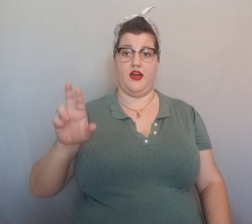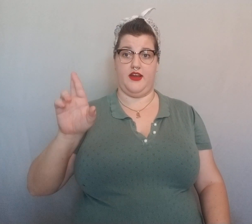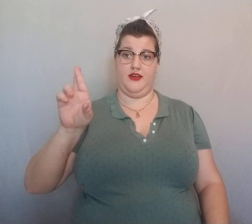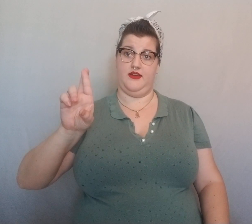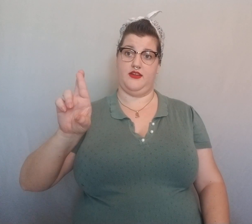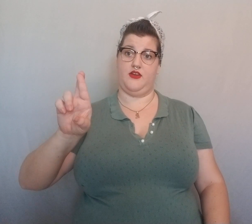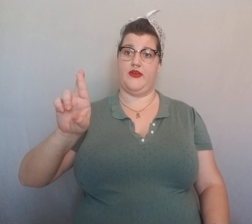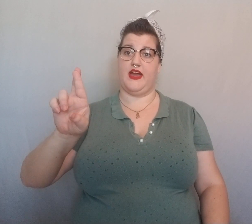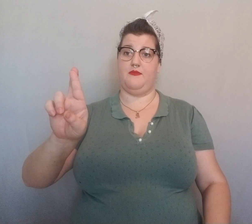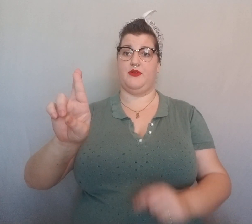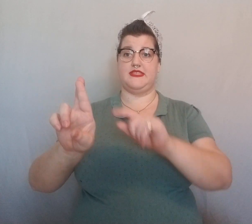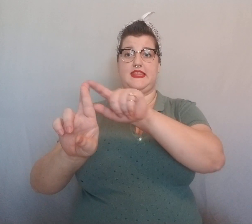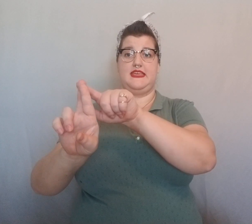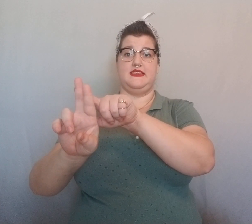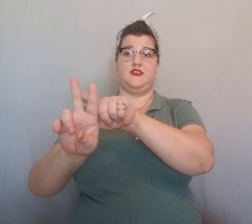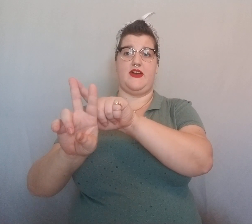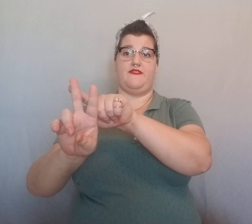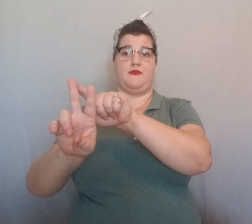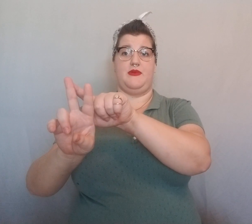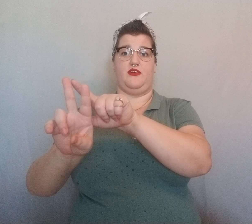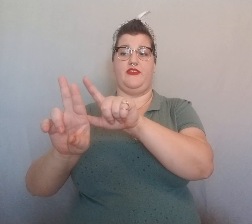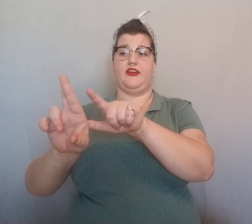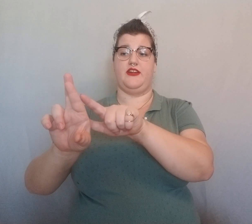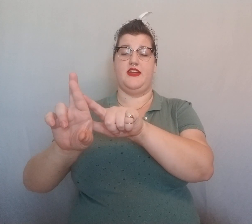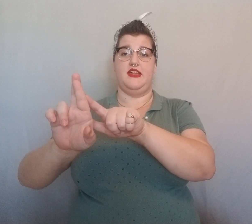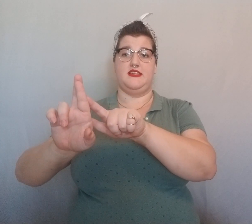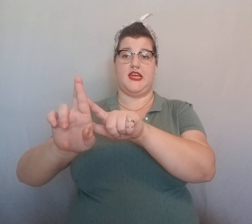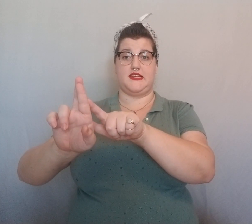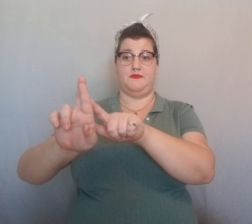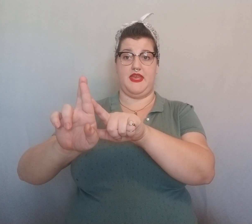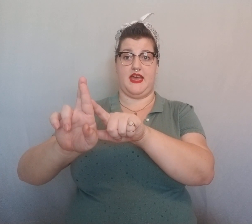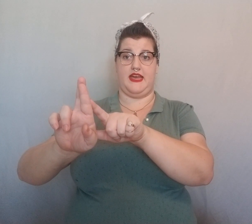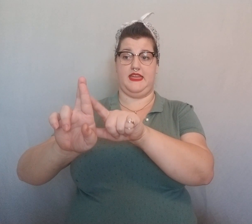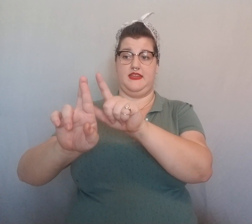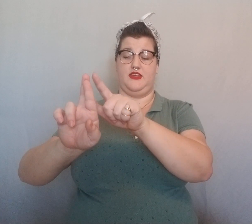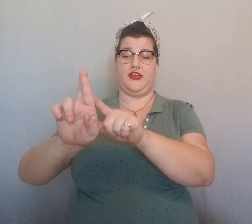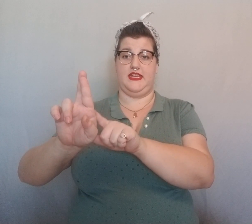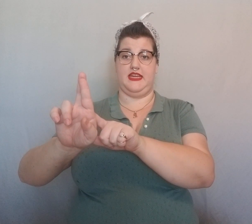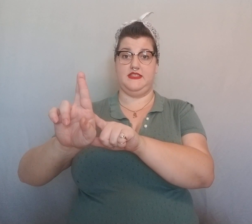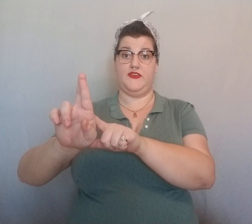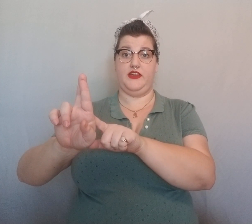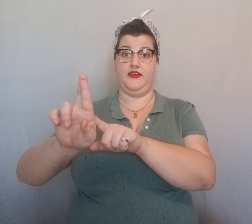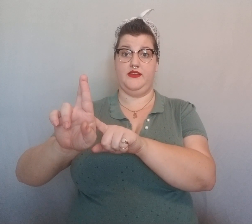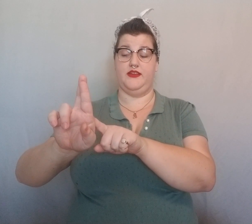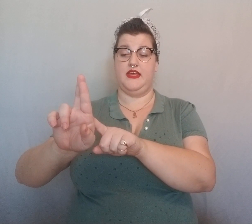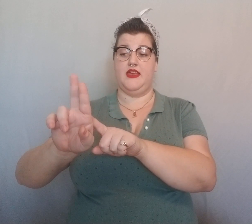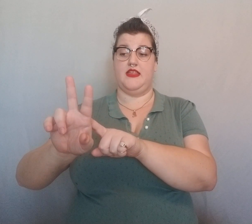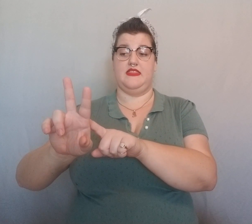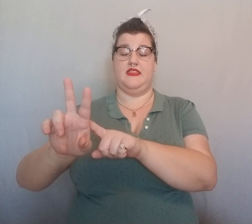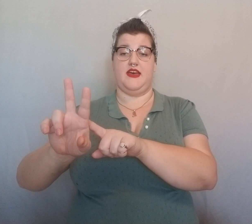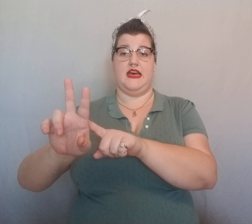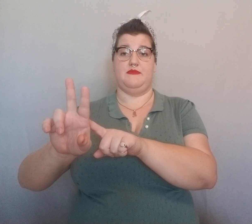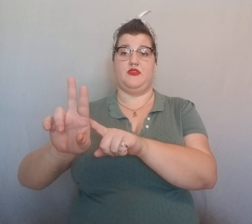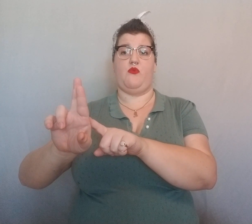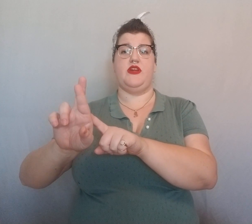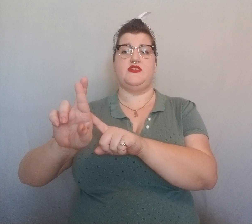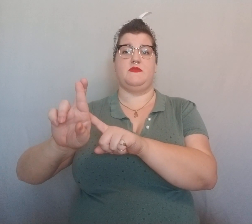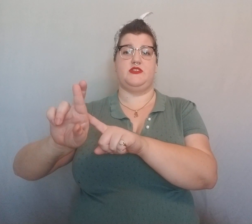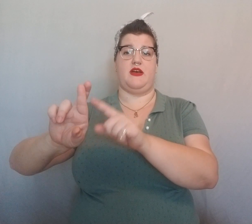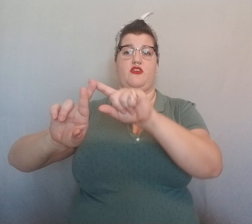R, going upwards like this, you have your middle finger tucked behind your index finger. Don't worry too much about